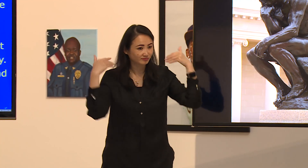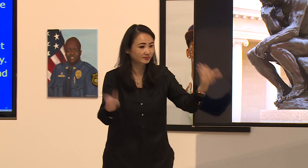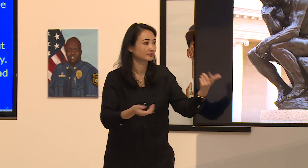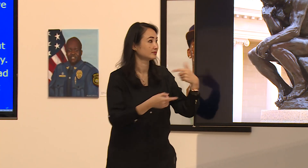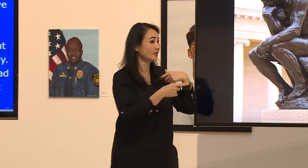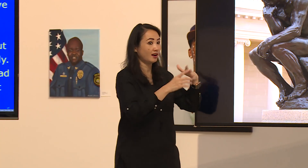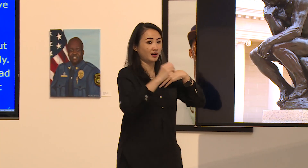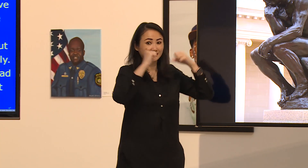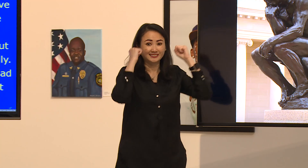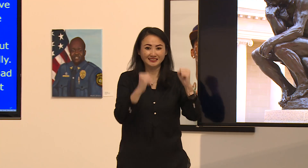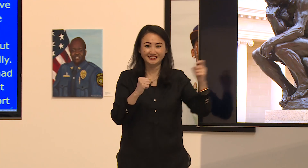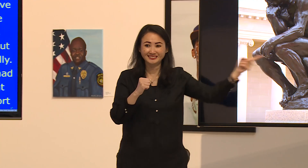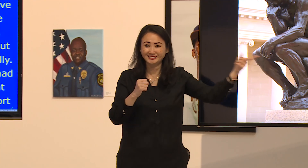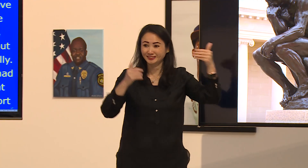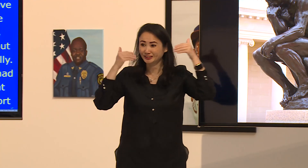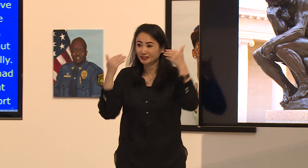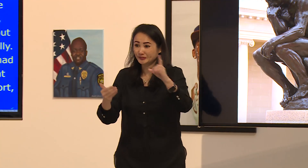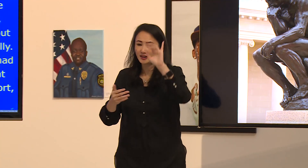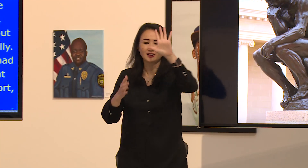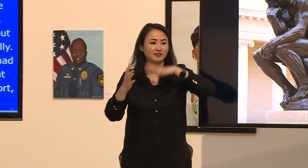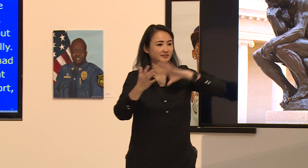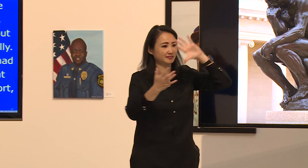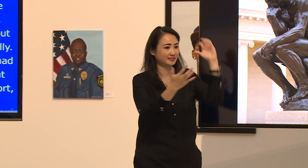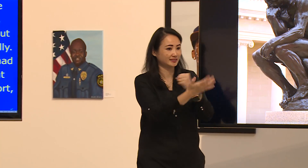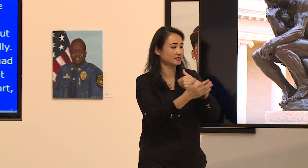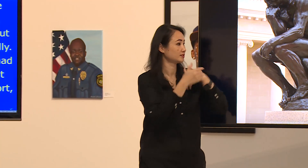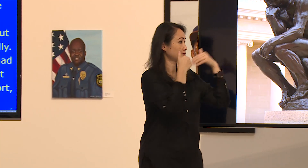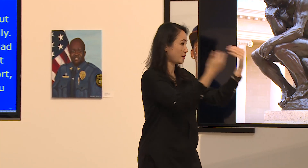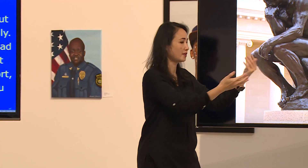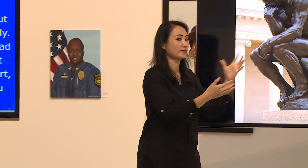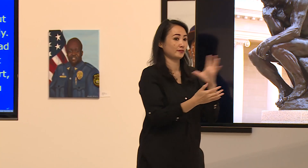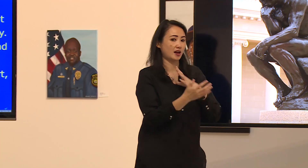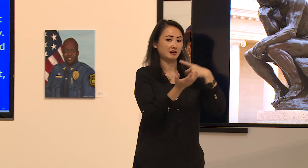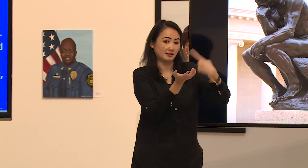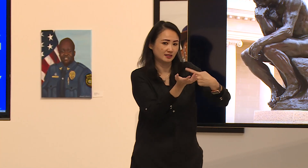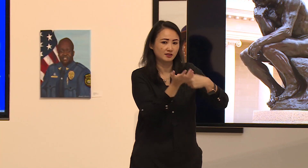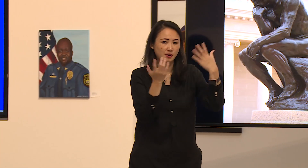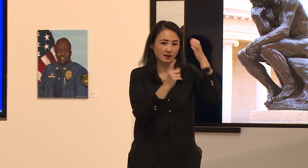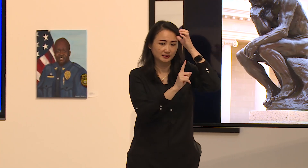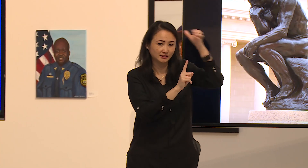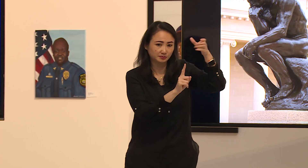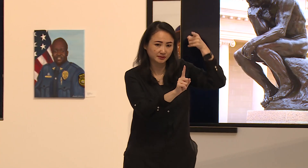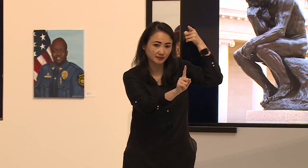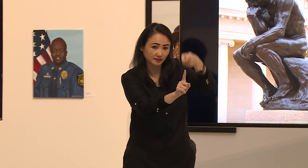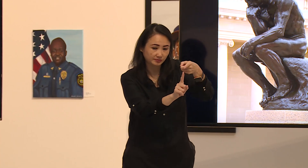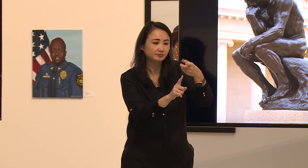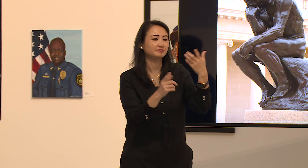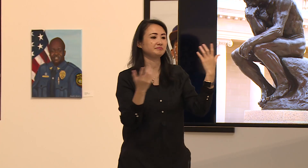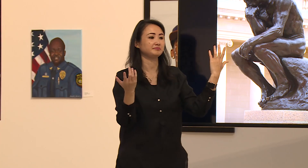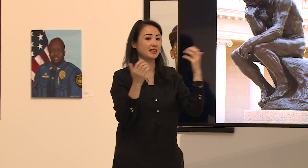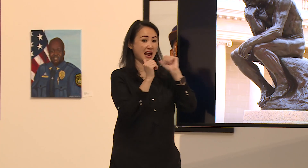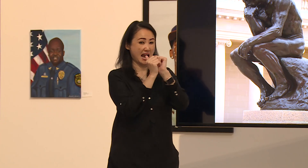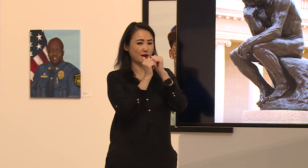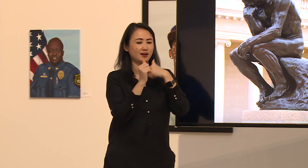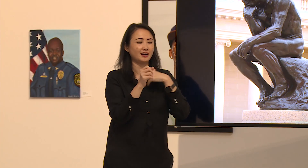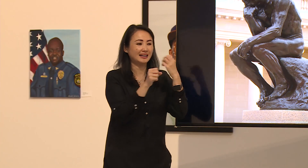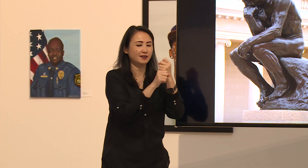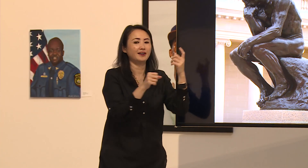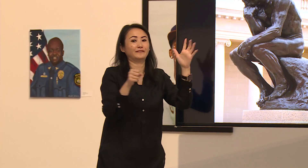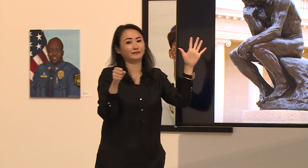it. And Russ was on board, and I'm like, yes, let's do this indeed. So we just started at the first step, figuring out what is the